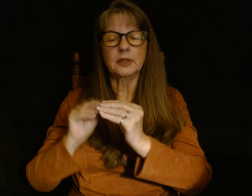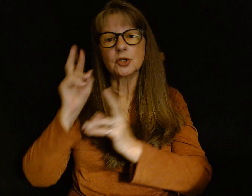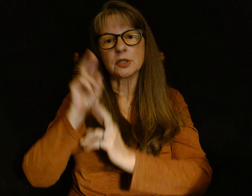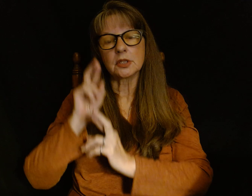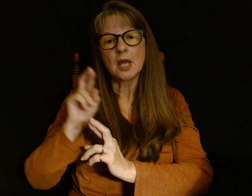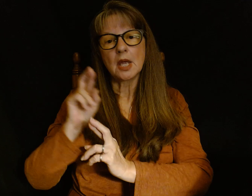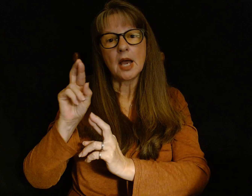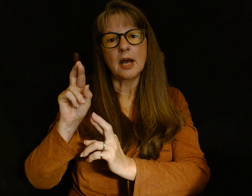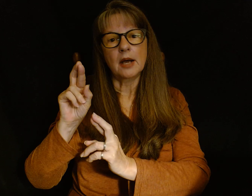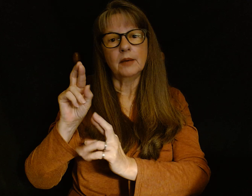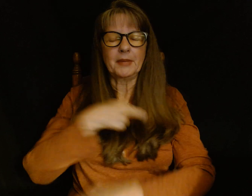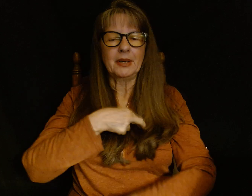religious